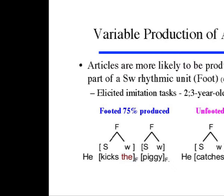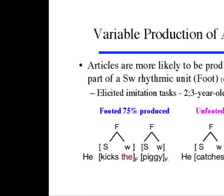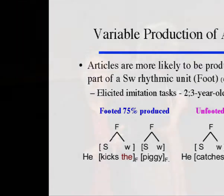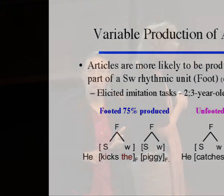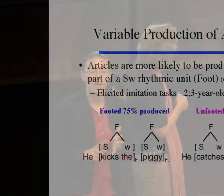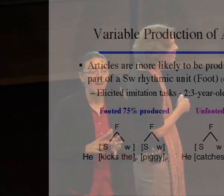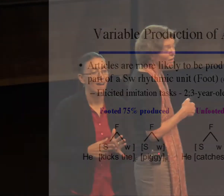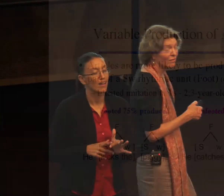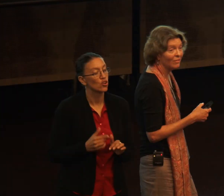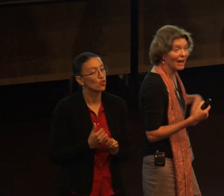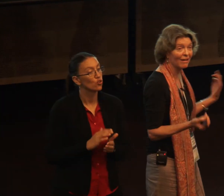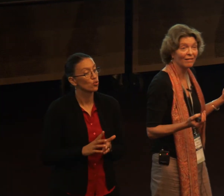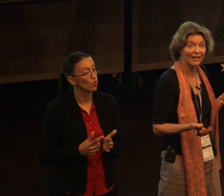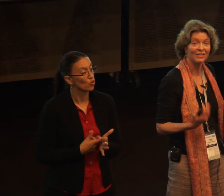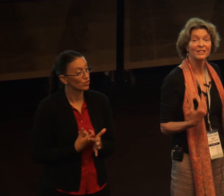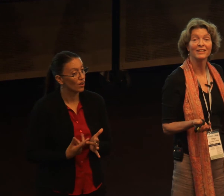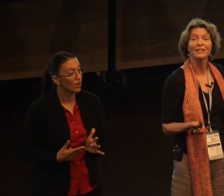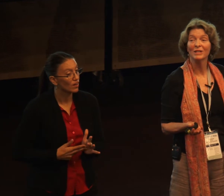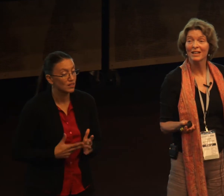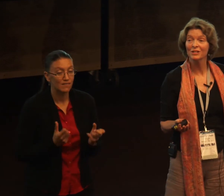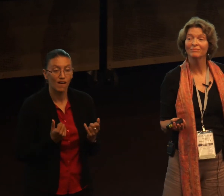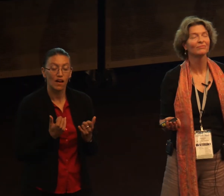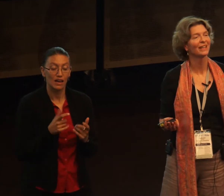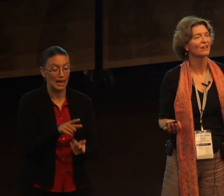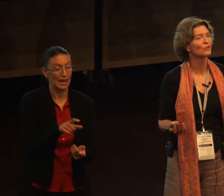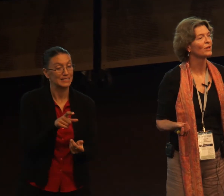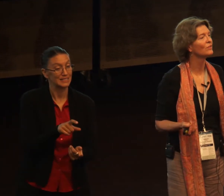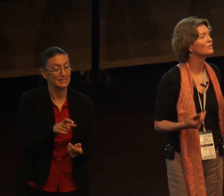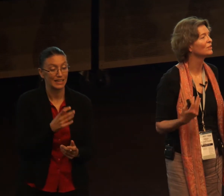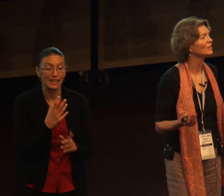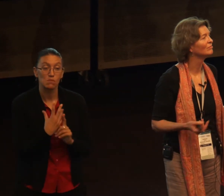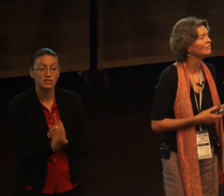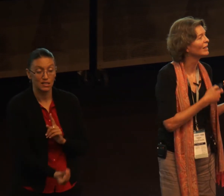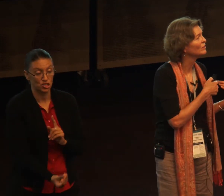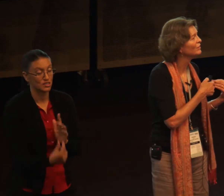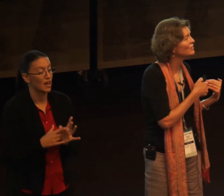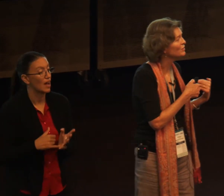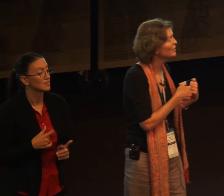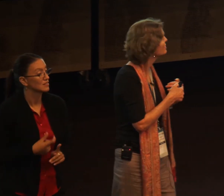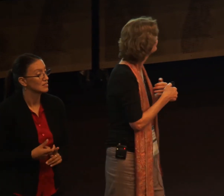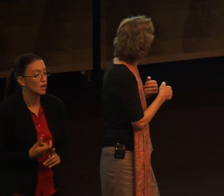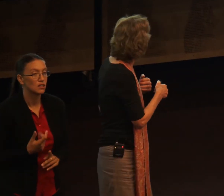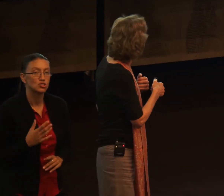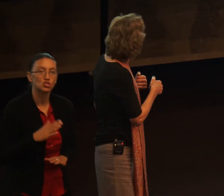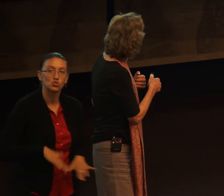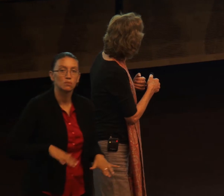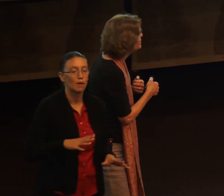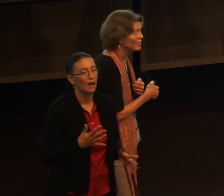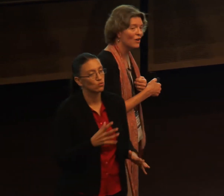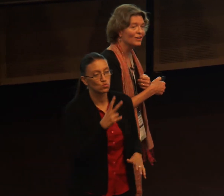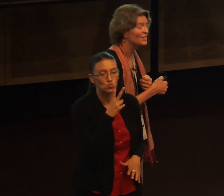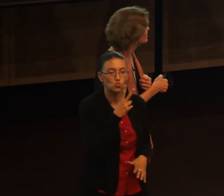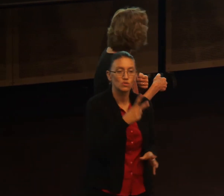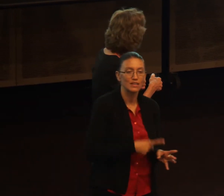where she had an elicited imitation task with children about 2 years, 3 months. And what